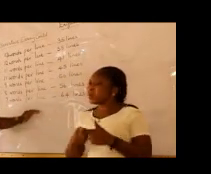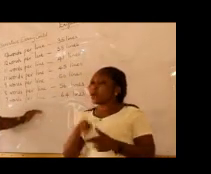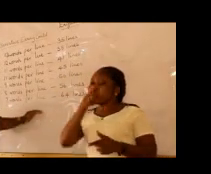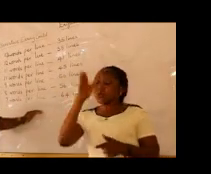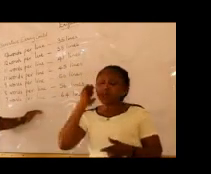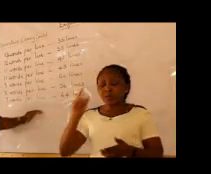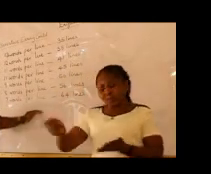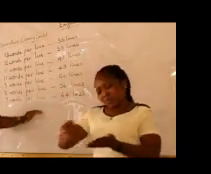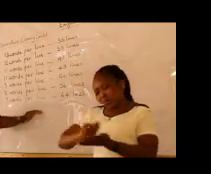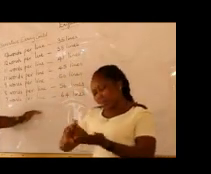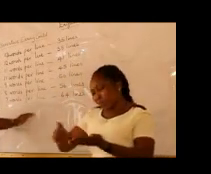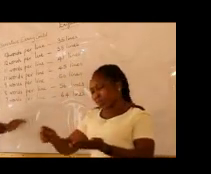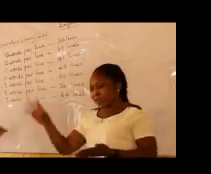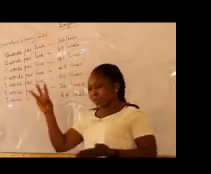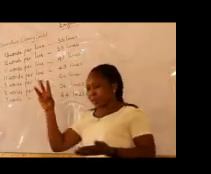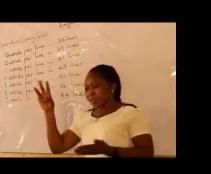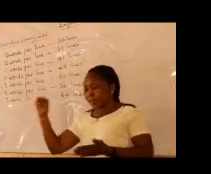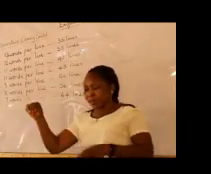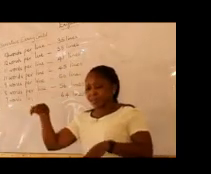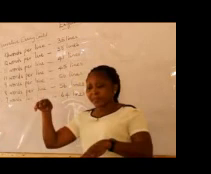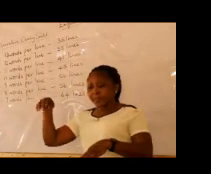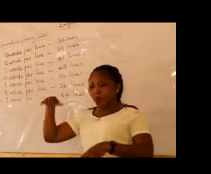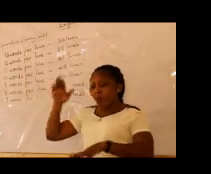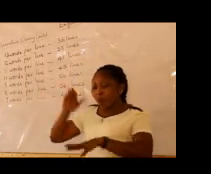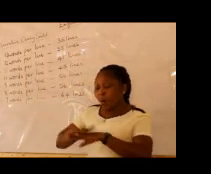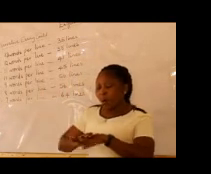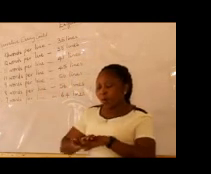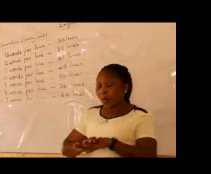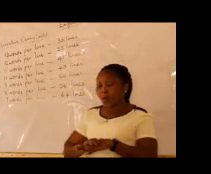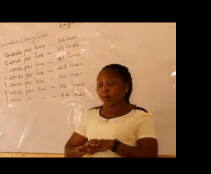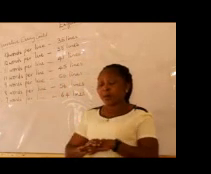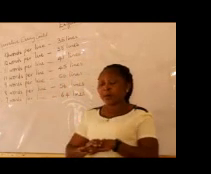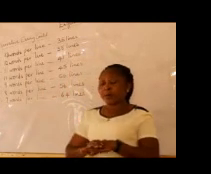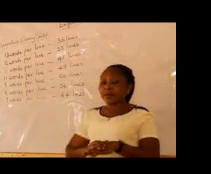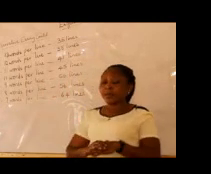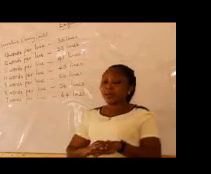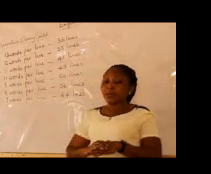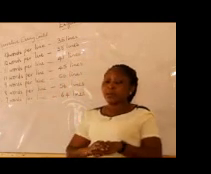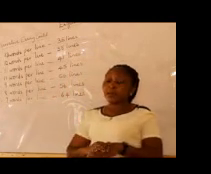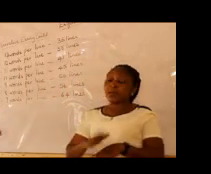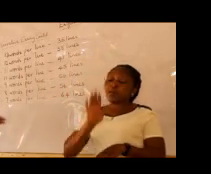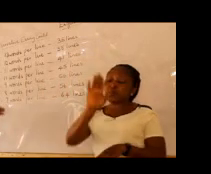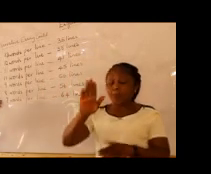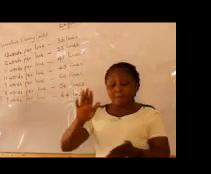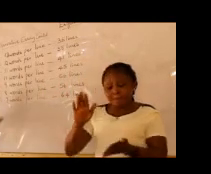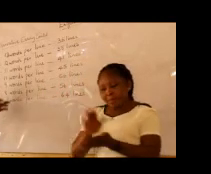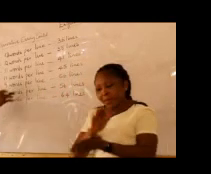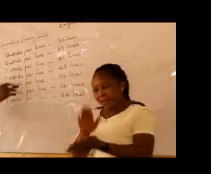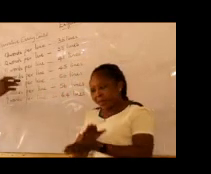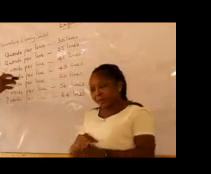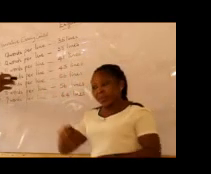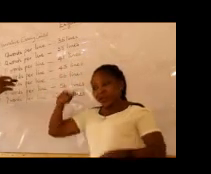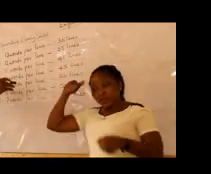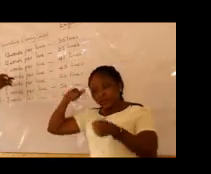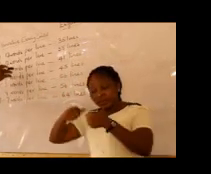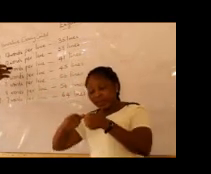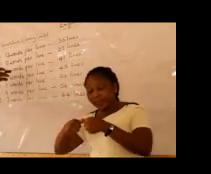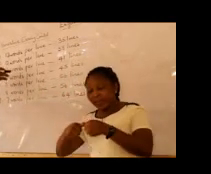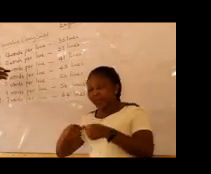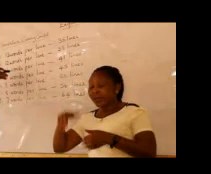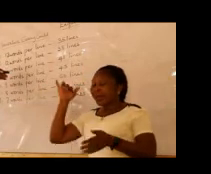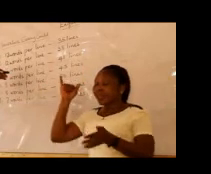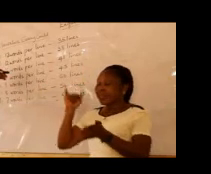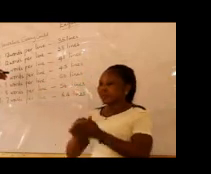them down on any part of your paper. Remember that the